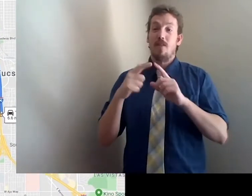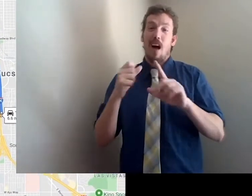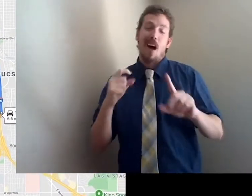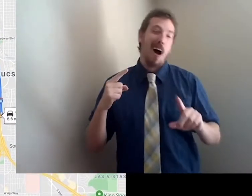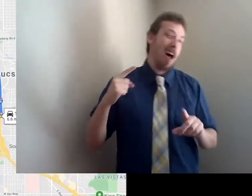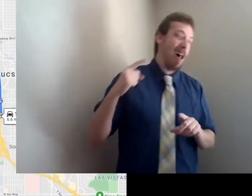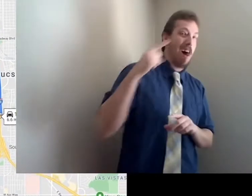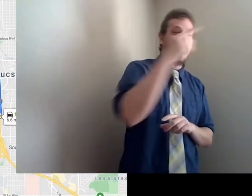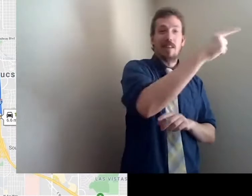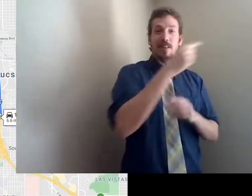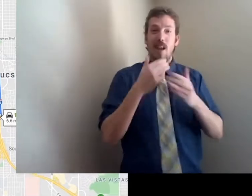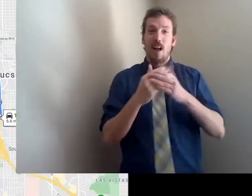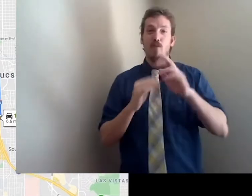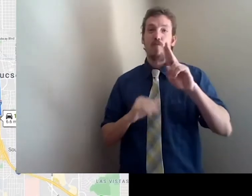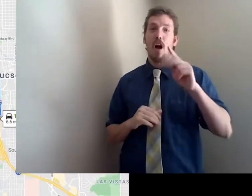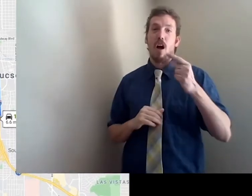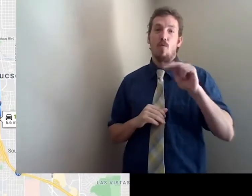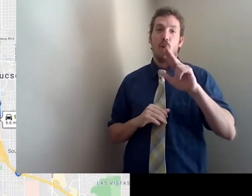5 miles a day.